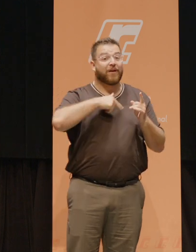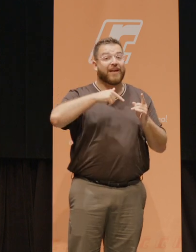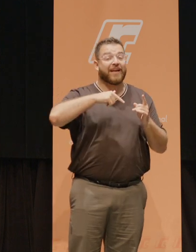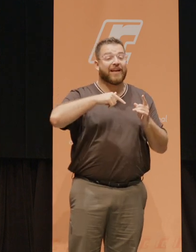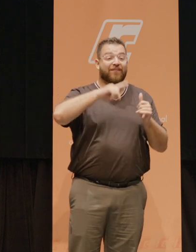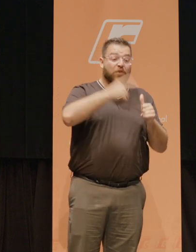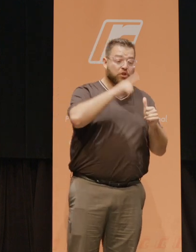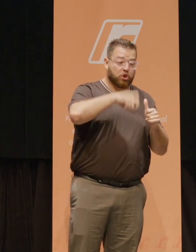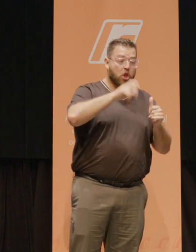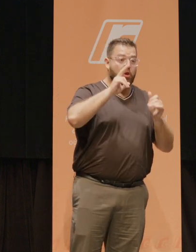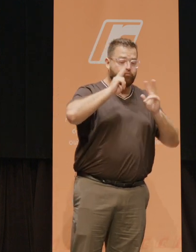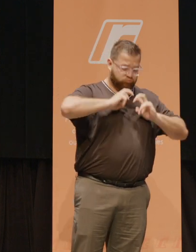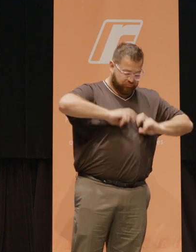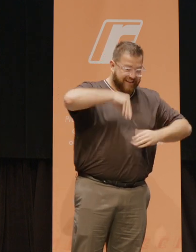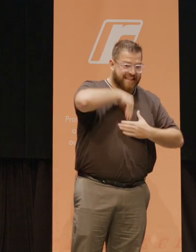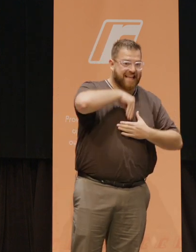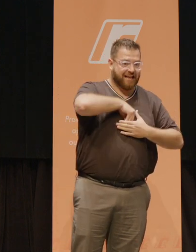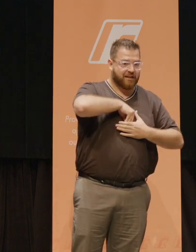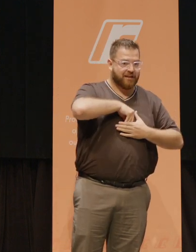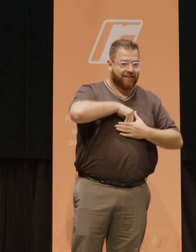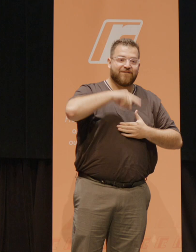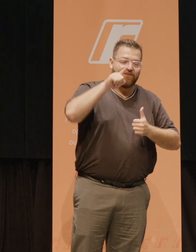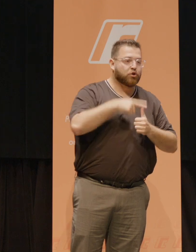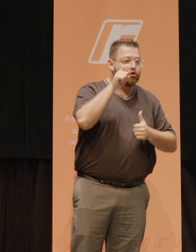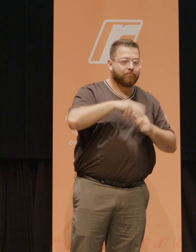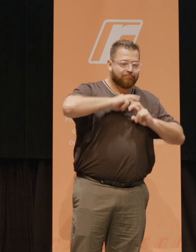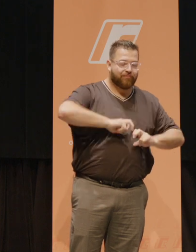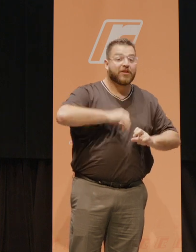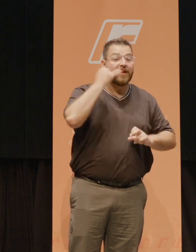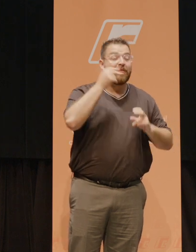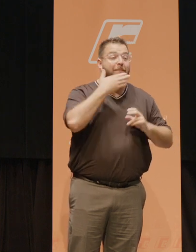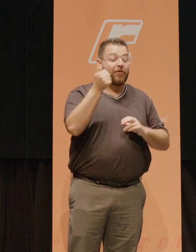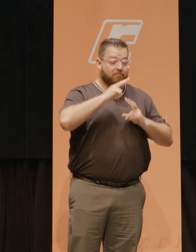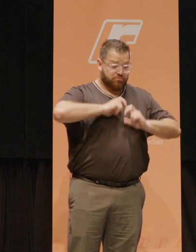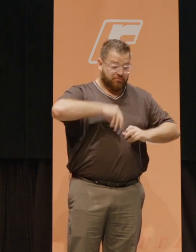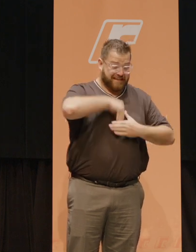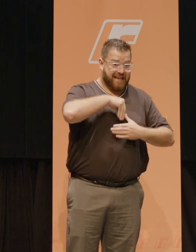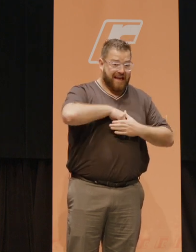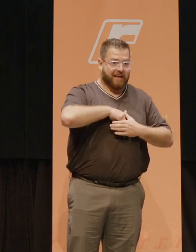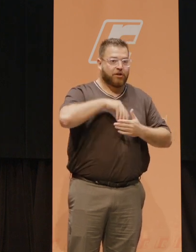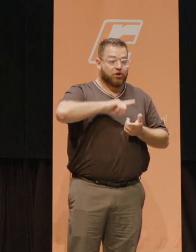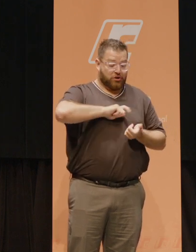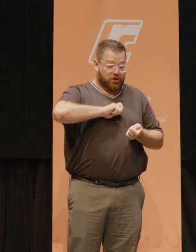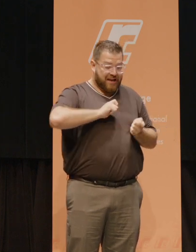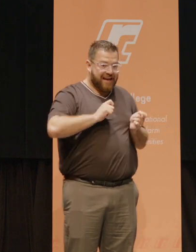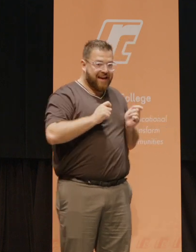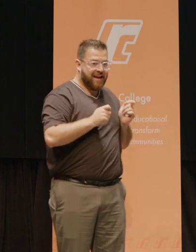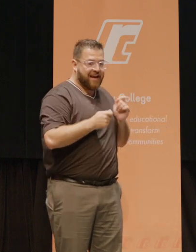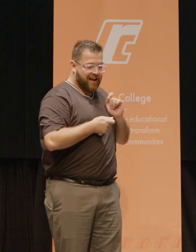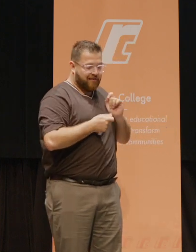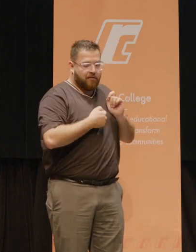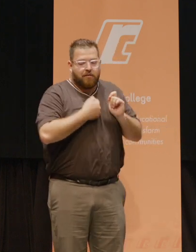a lot of the things that are going to happen externally are going to be bad. So the better that we can look internally and start to change those conditions, right, the better that we can help